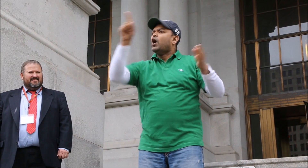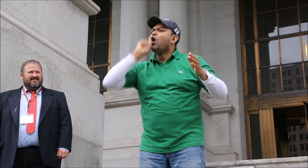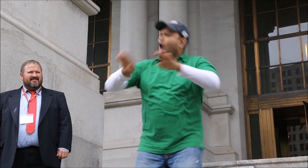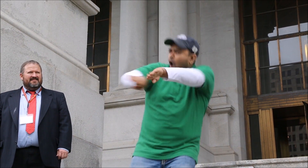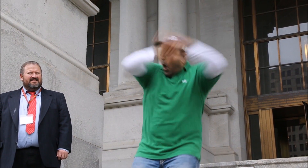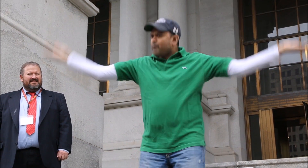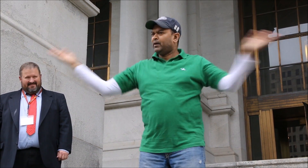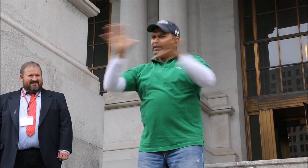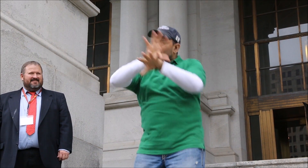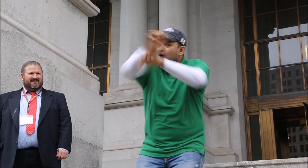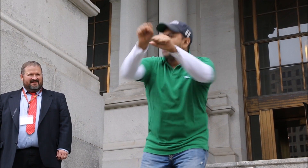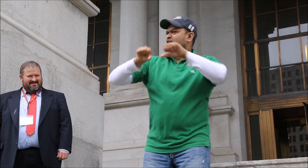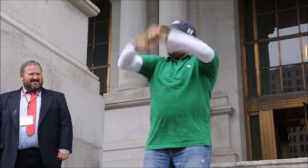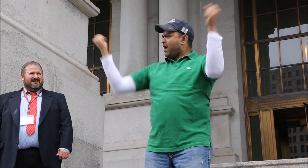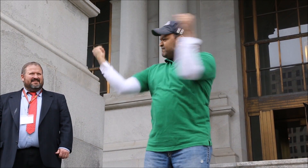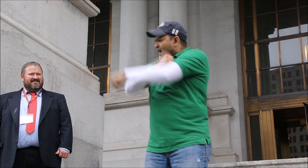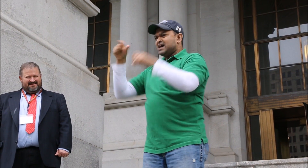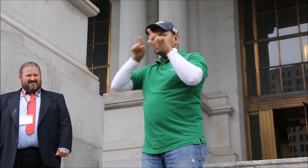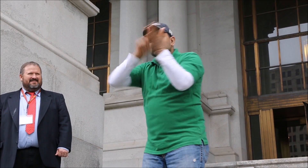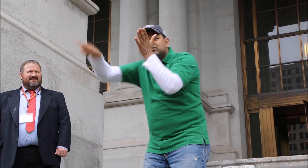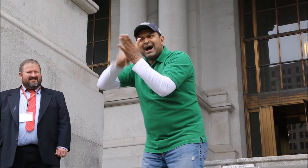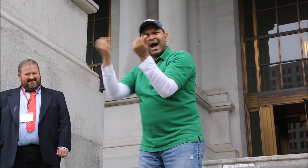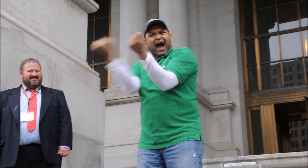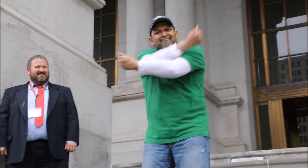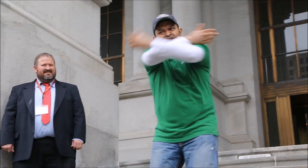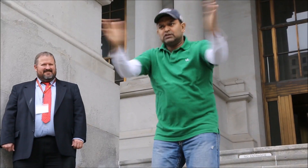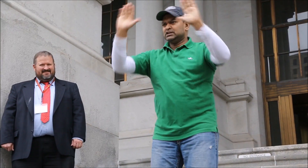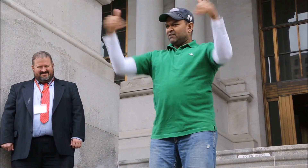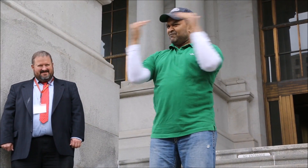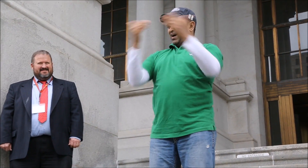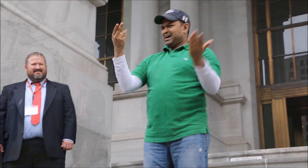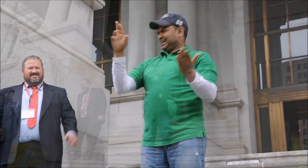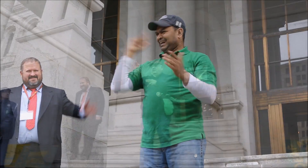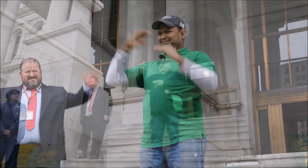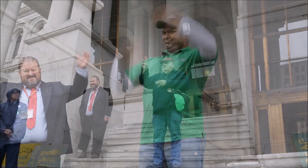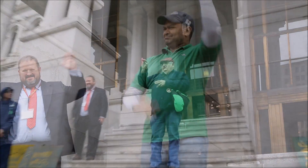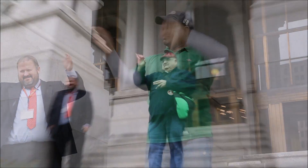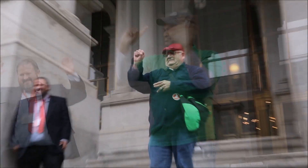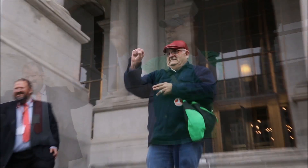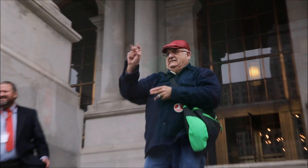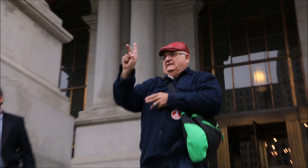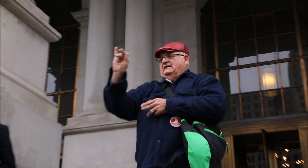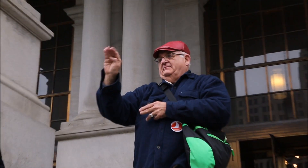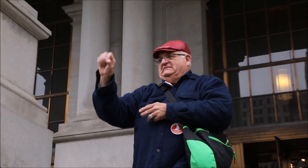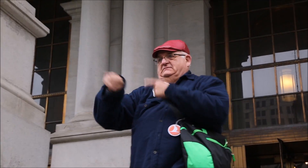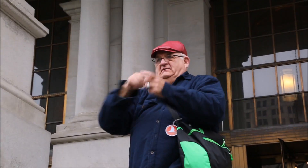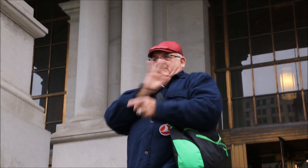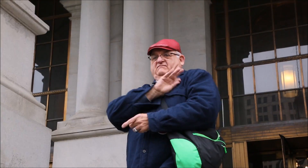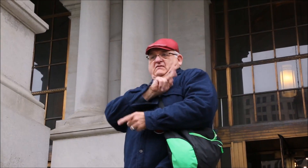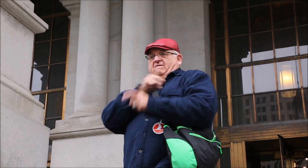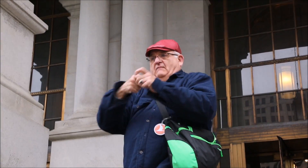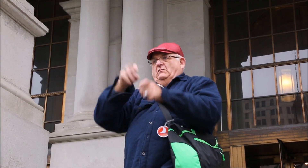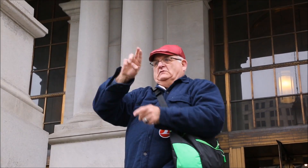When we look at history, we know that God has been with us throughout history.